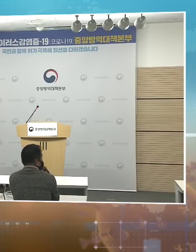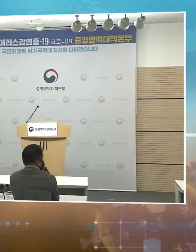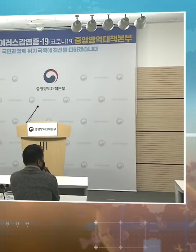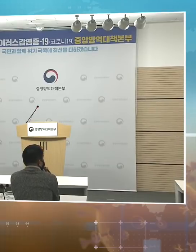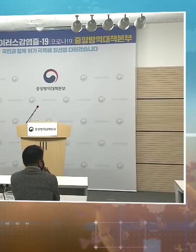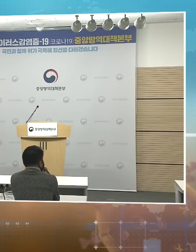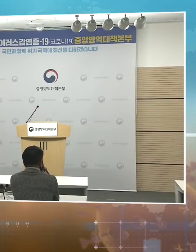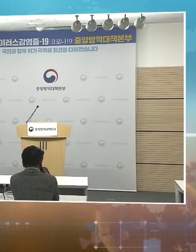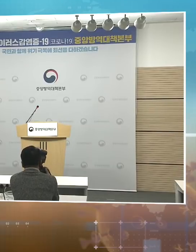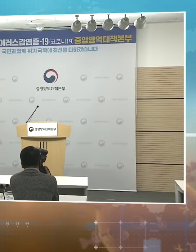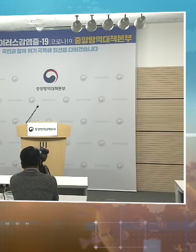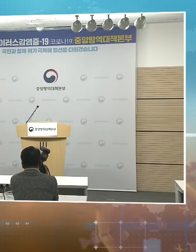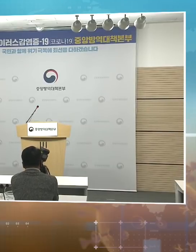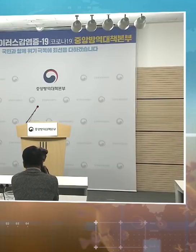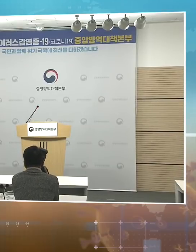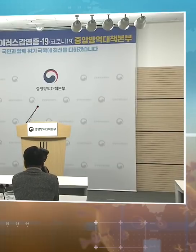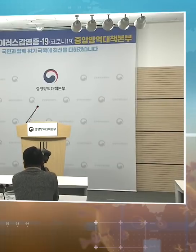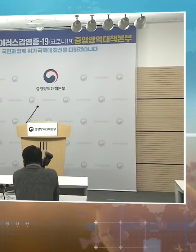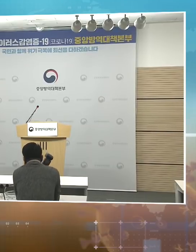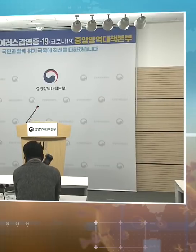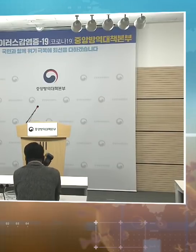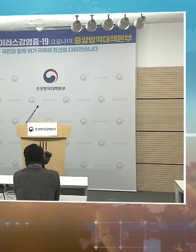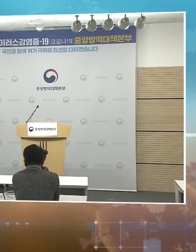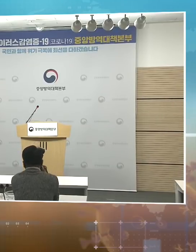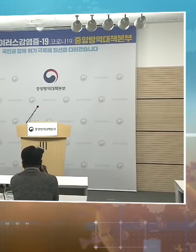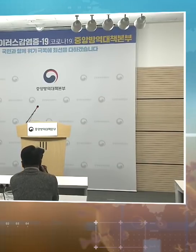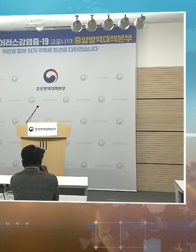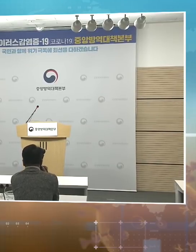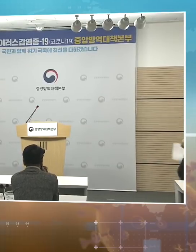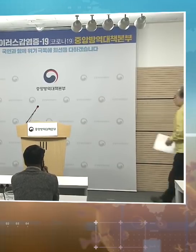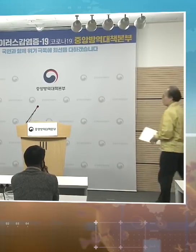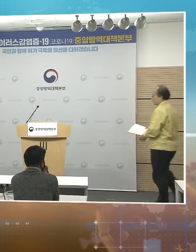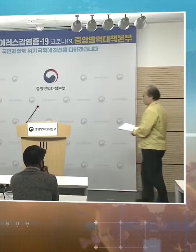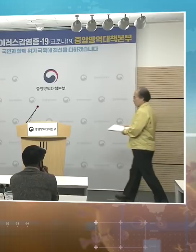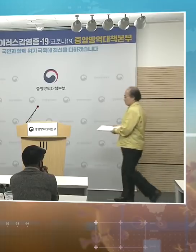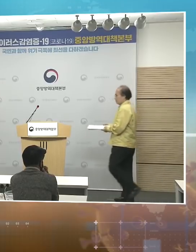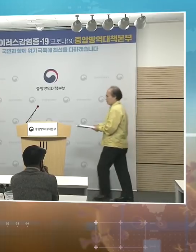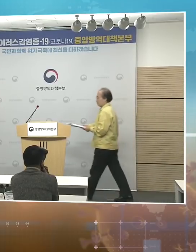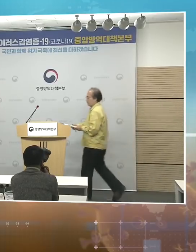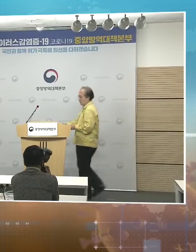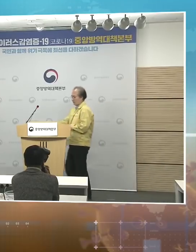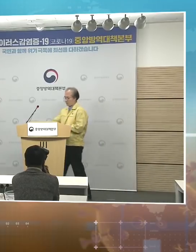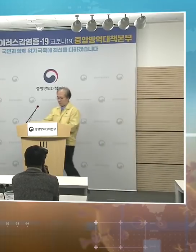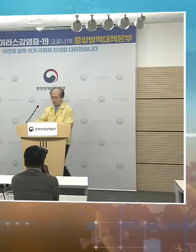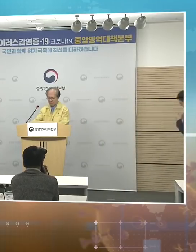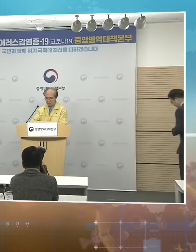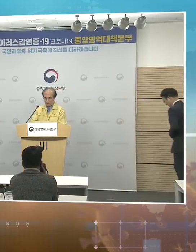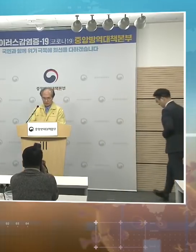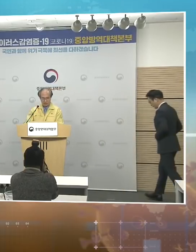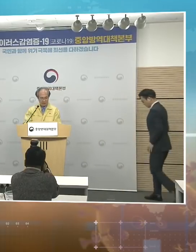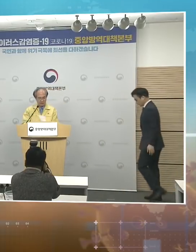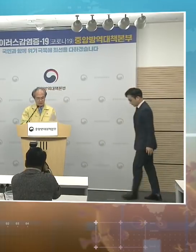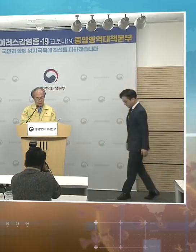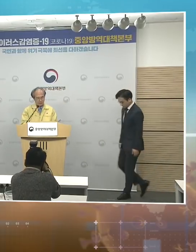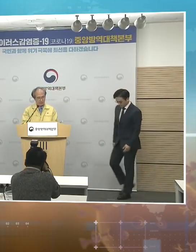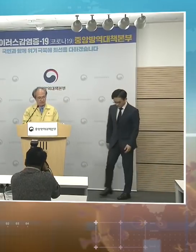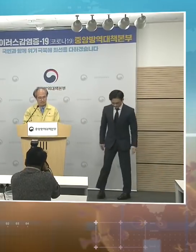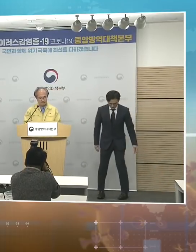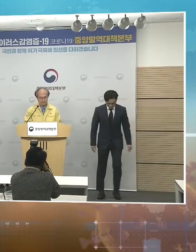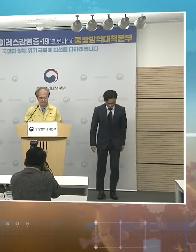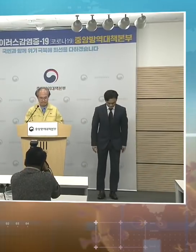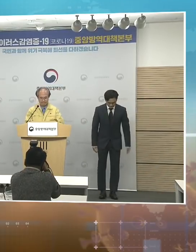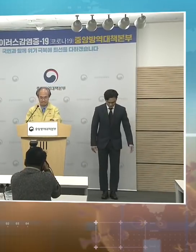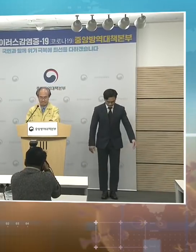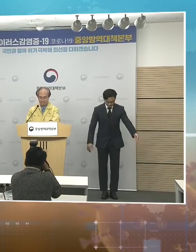And as our No Aram said, for residents, foreign residents that is, here in the capital city, you can get masks at the Seoul